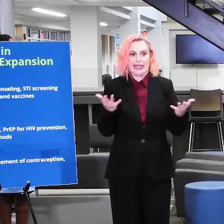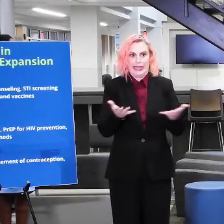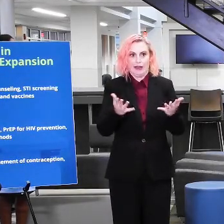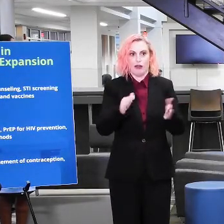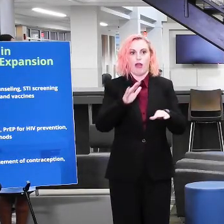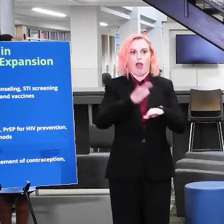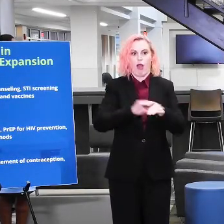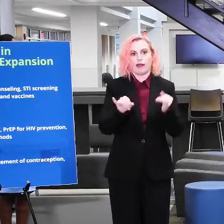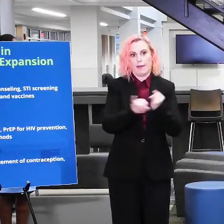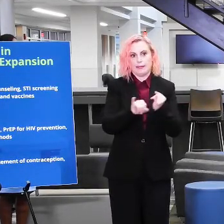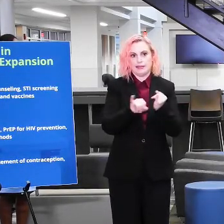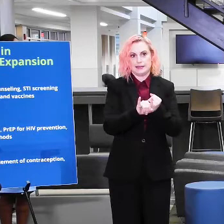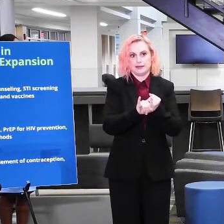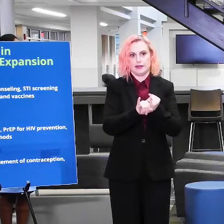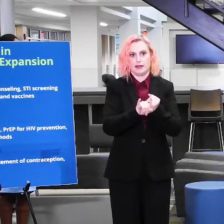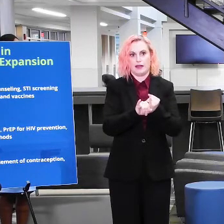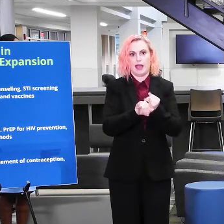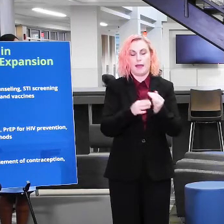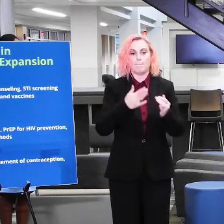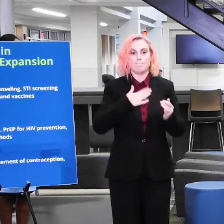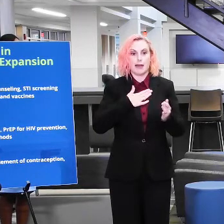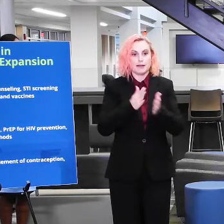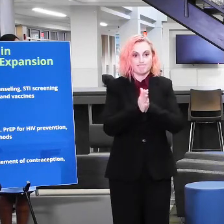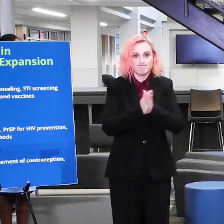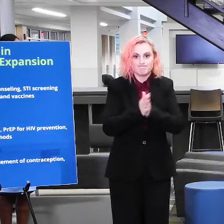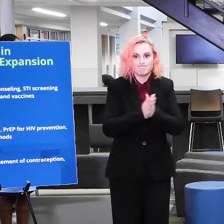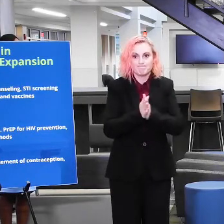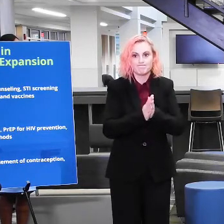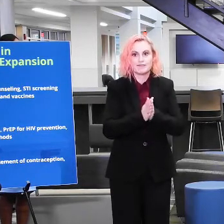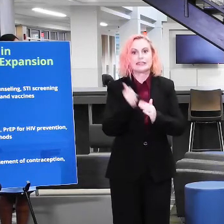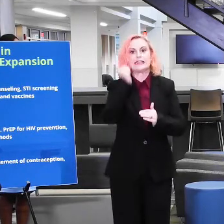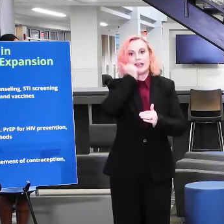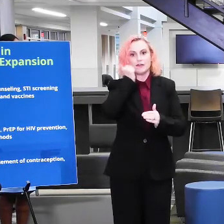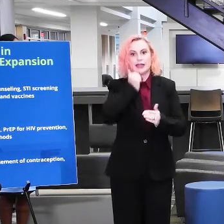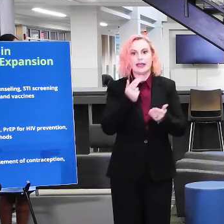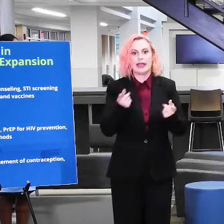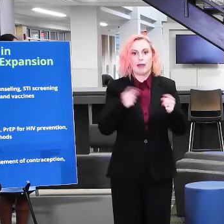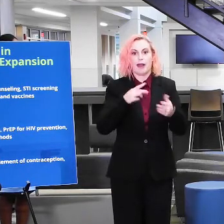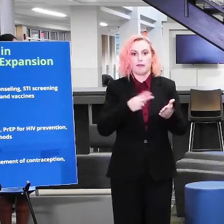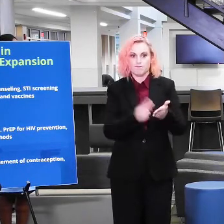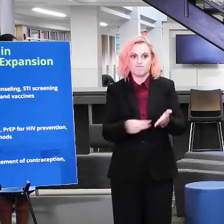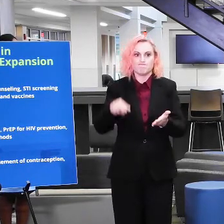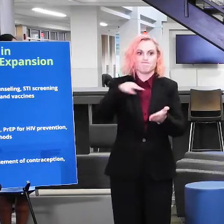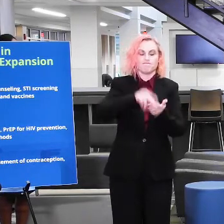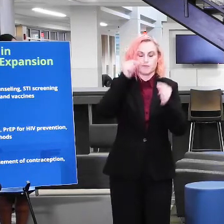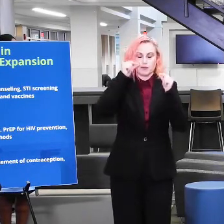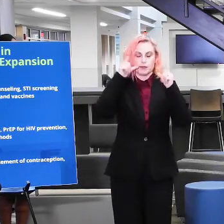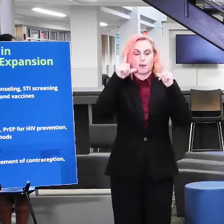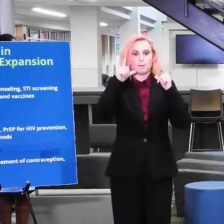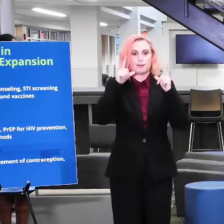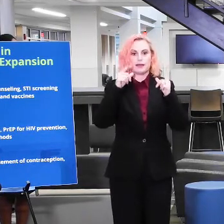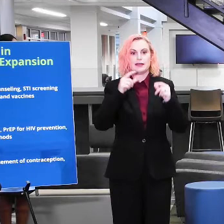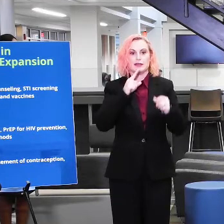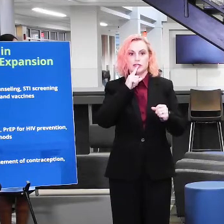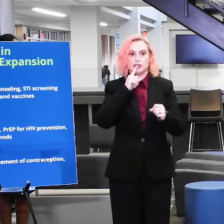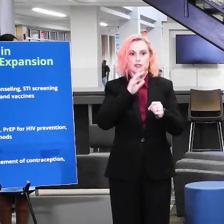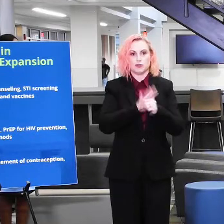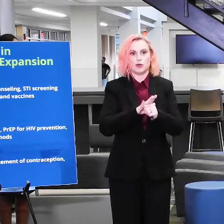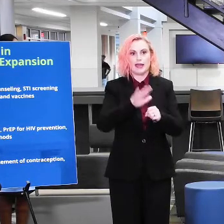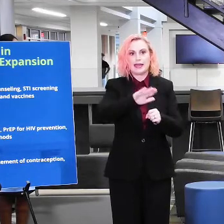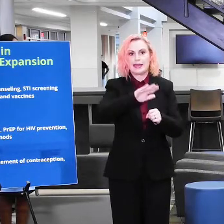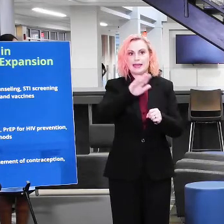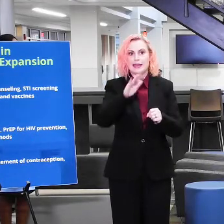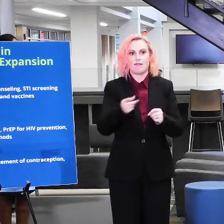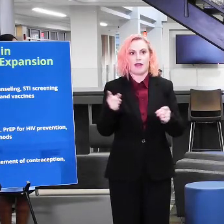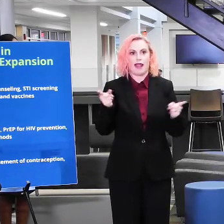campus. And what drives me each and every day when I get up in the morning is to ensure that it never